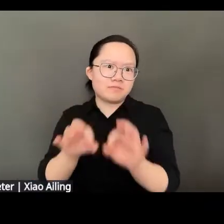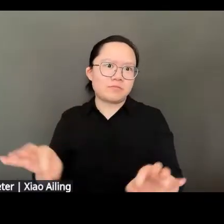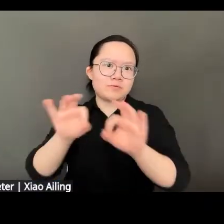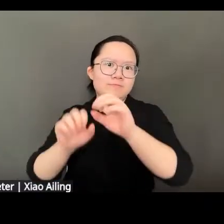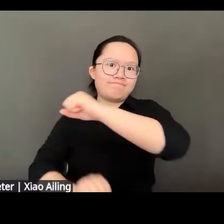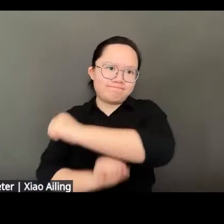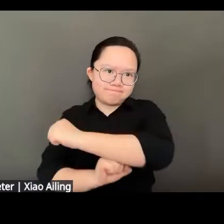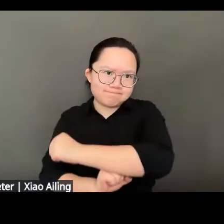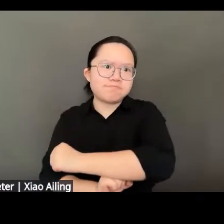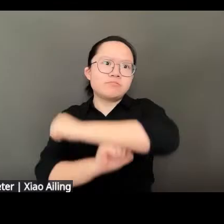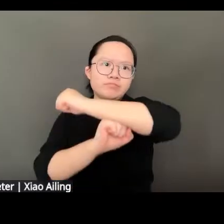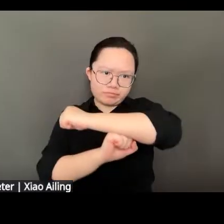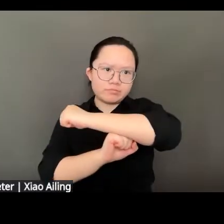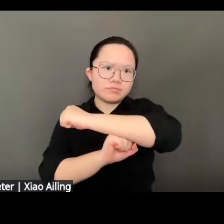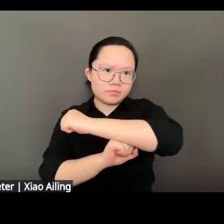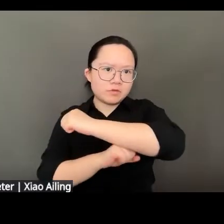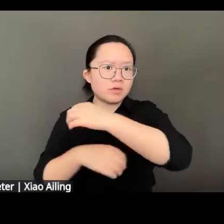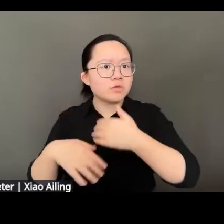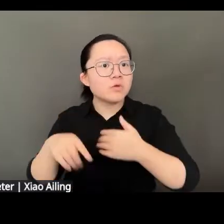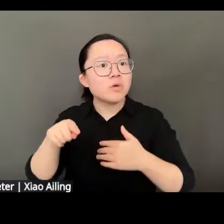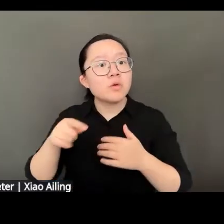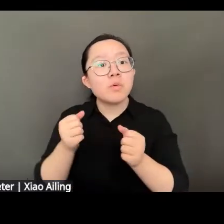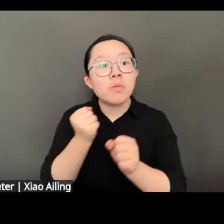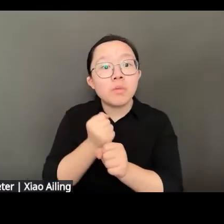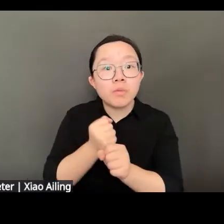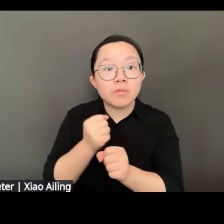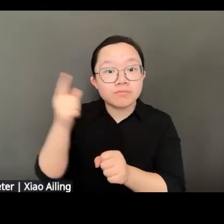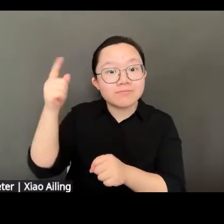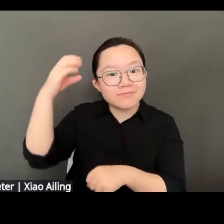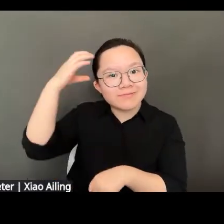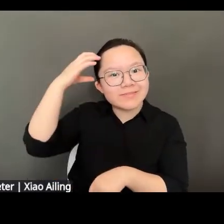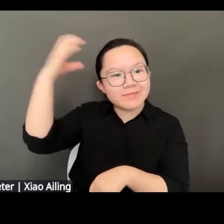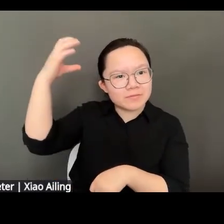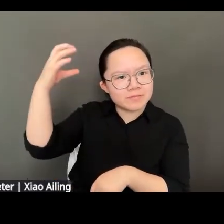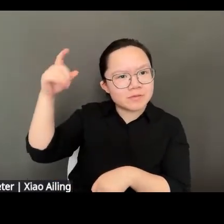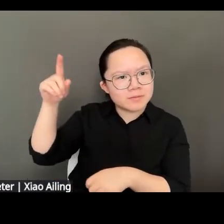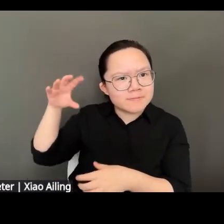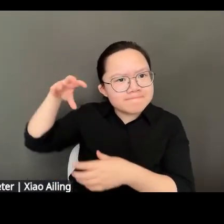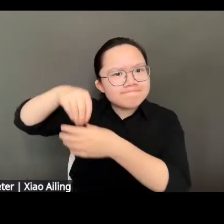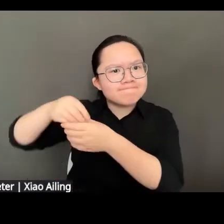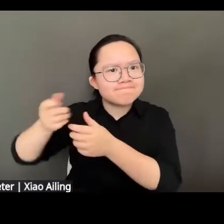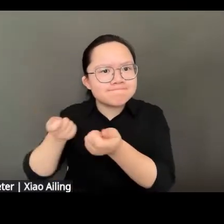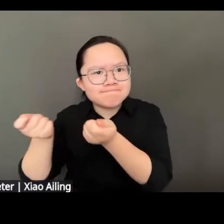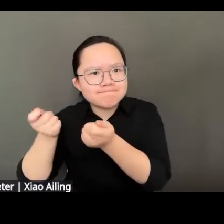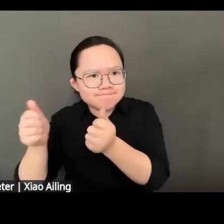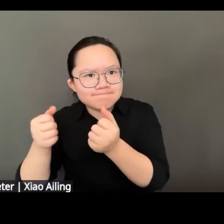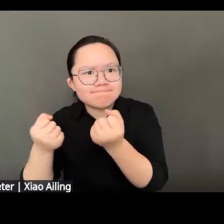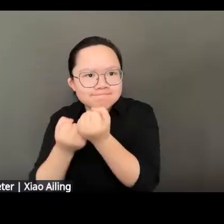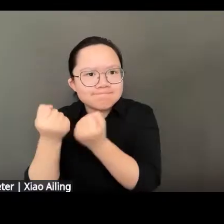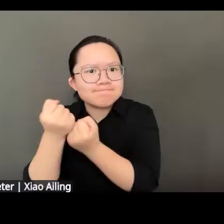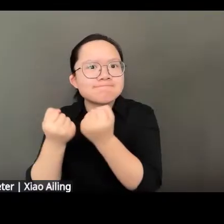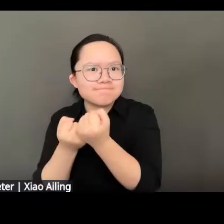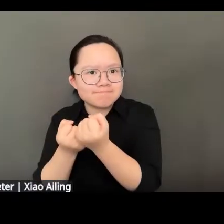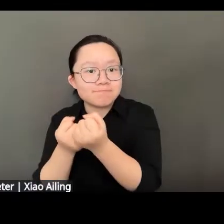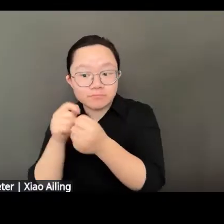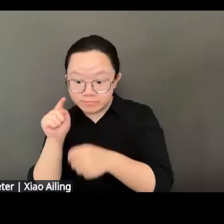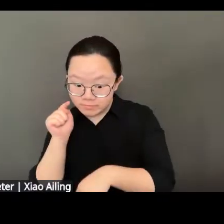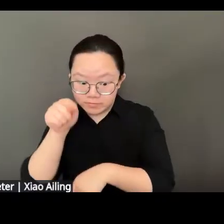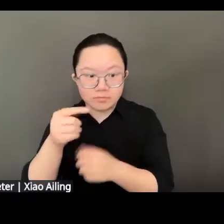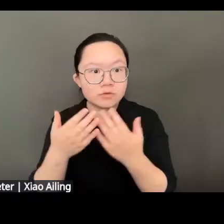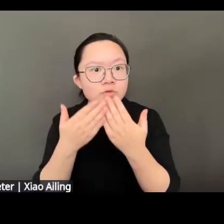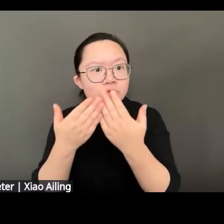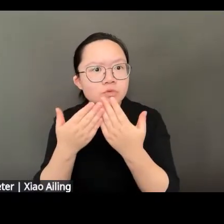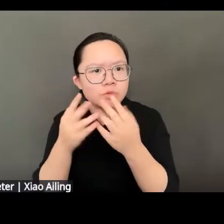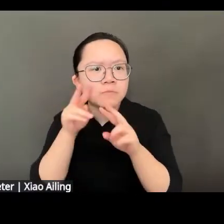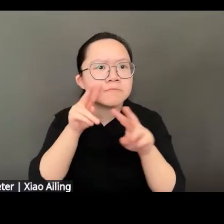their safeguarding structures in school was a priority. And I think the